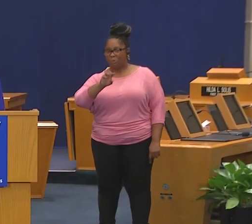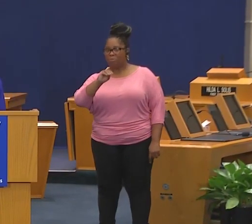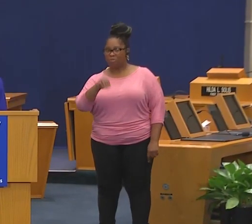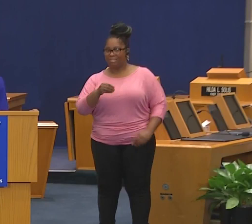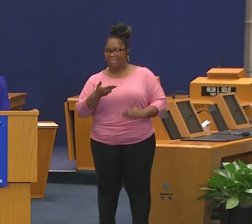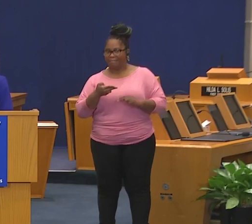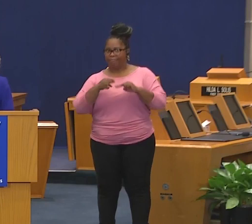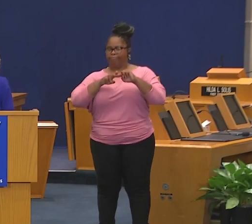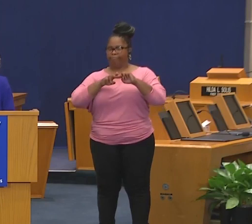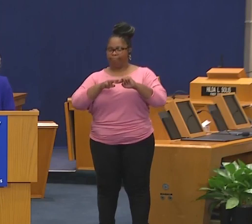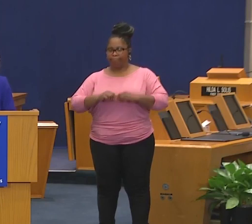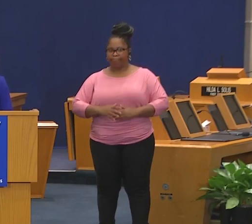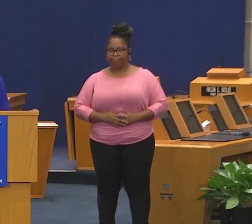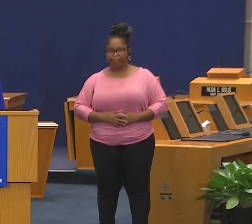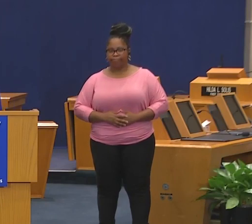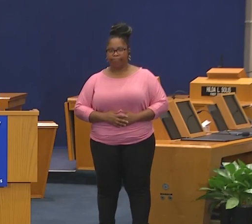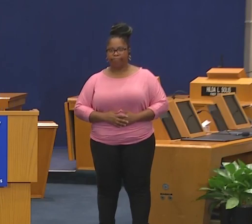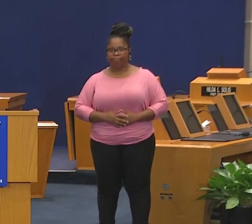4.2%.